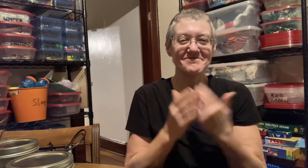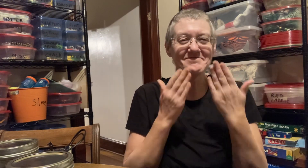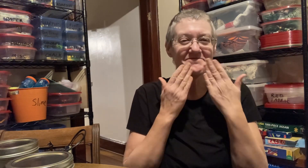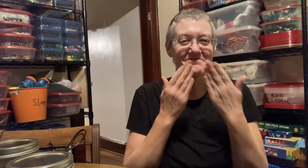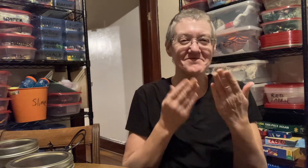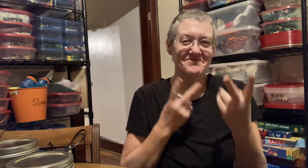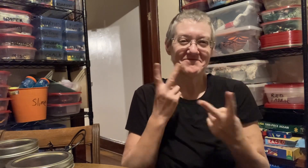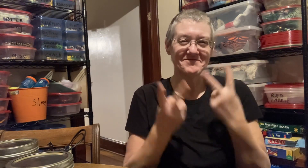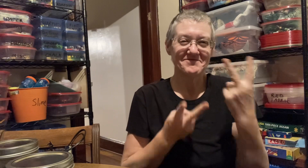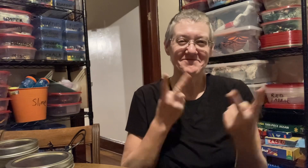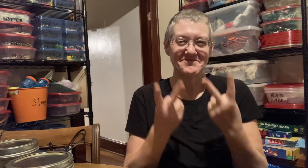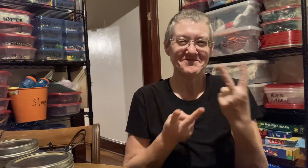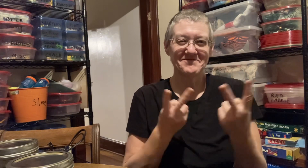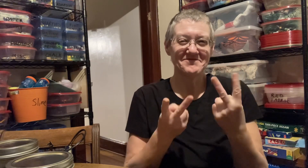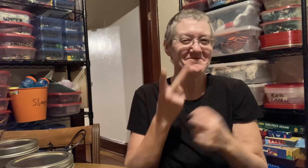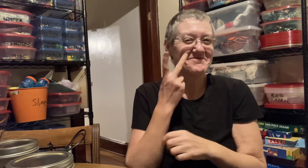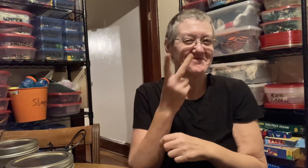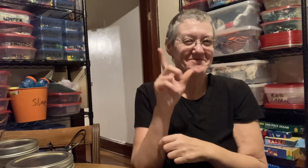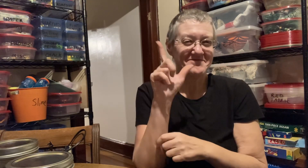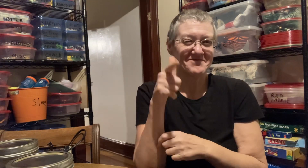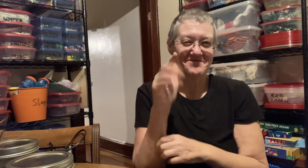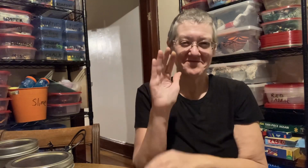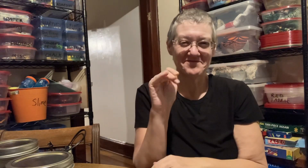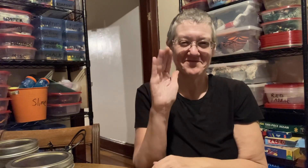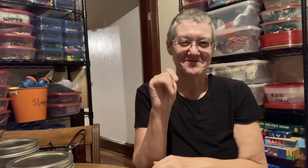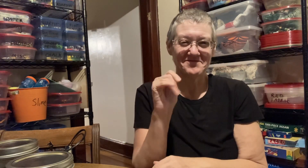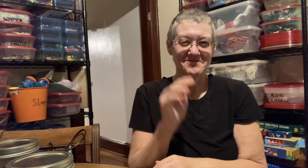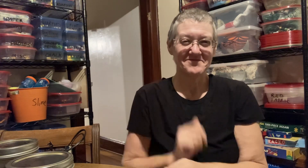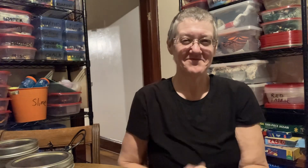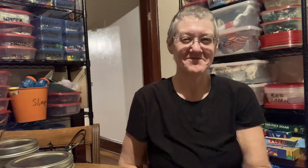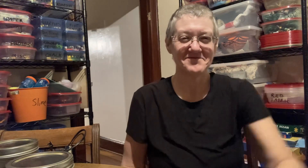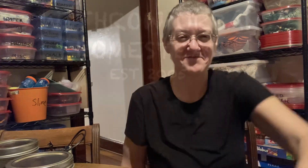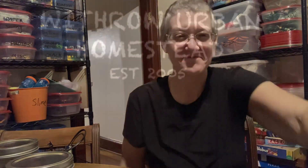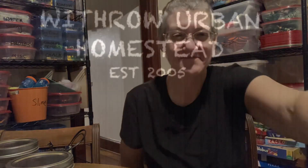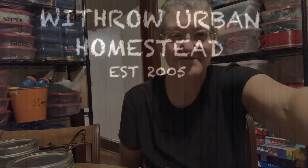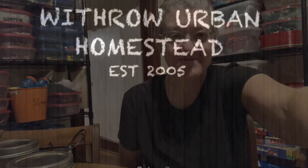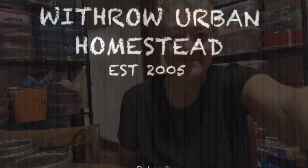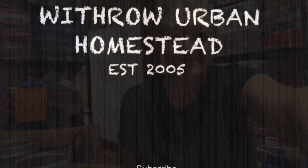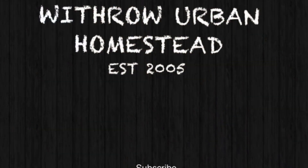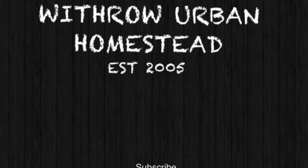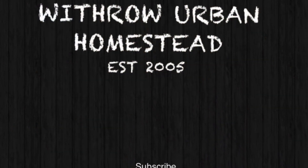Thank you for visiting. See you later. Bye-bye.